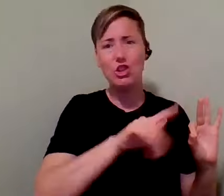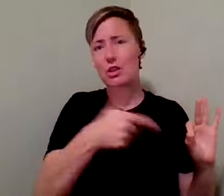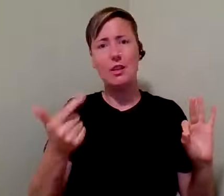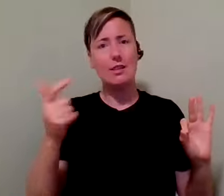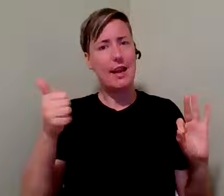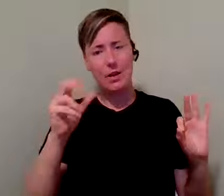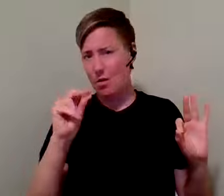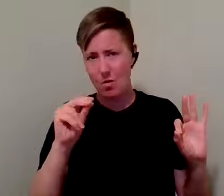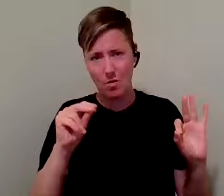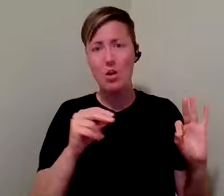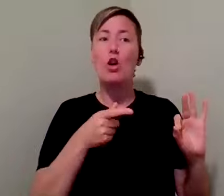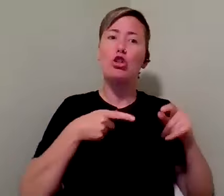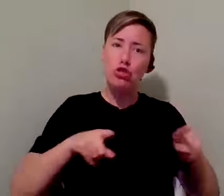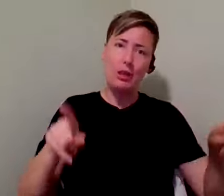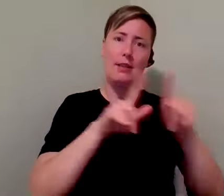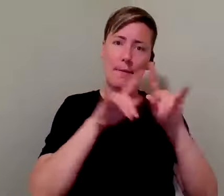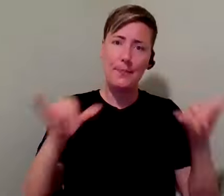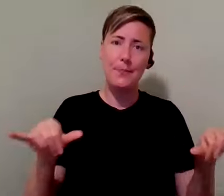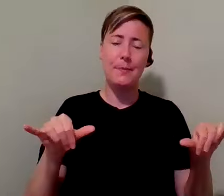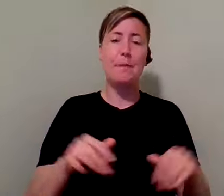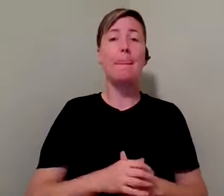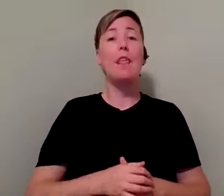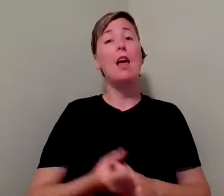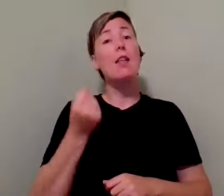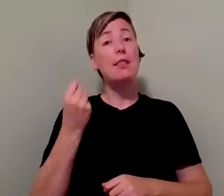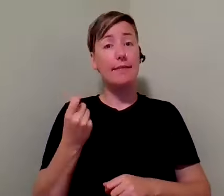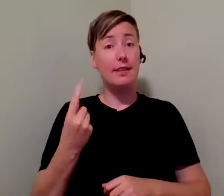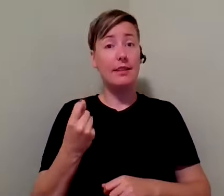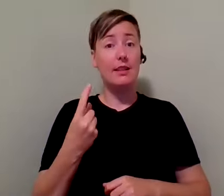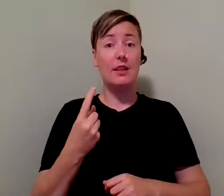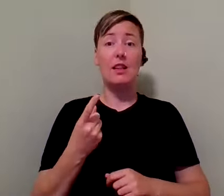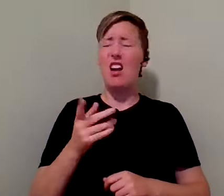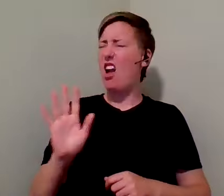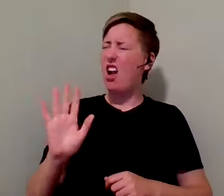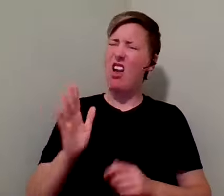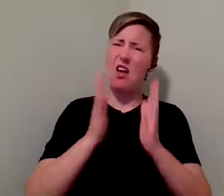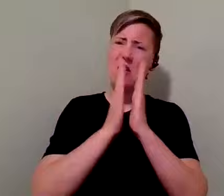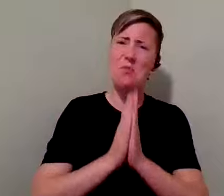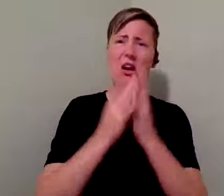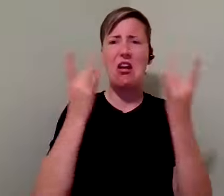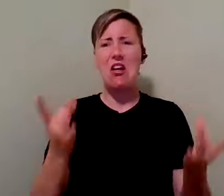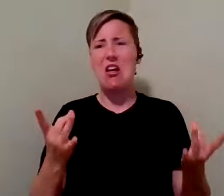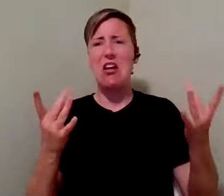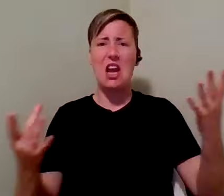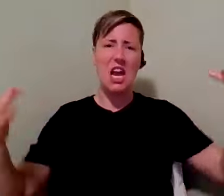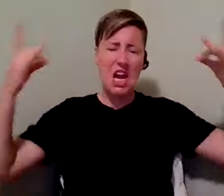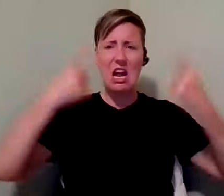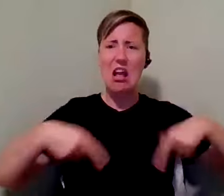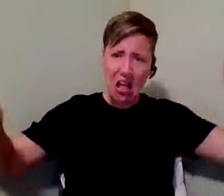just because I'm from India and prayer and meditation, don't think I'm going to go into the half lotus position and my legs wrapped around my